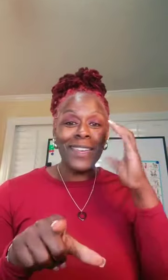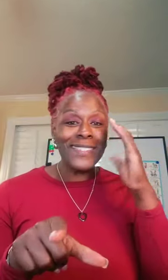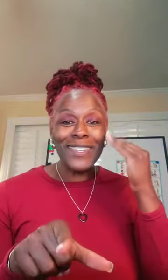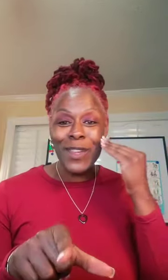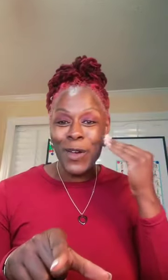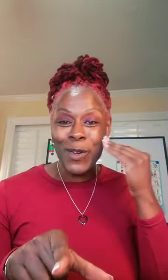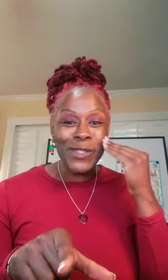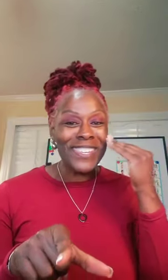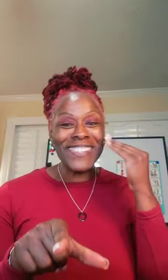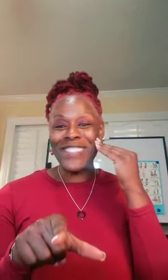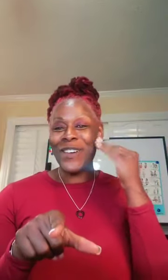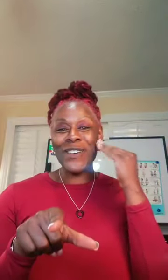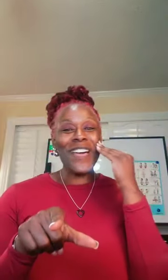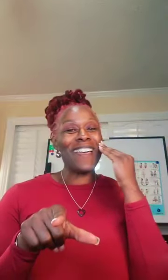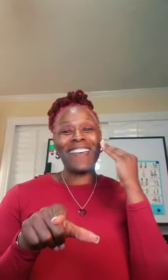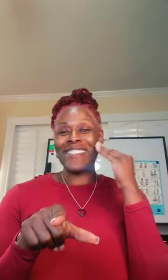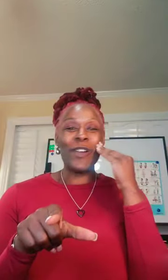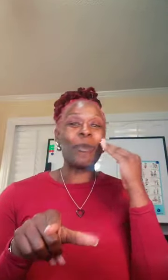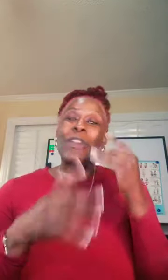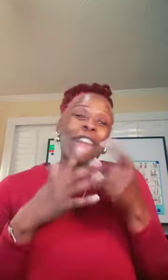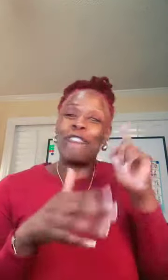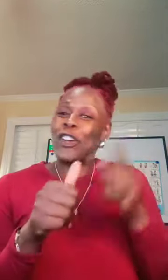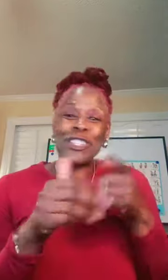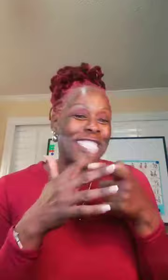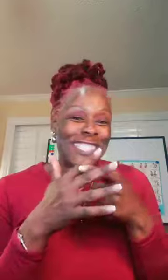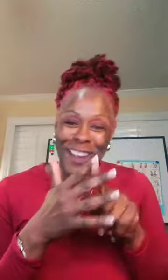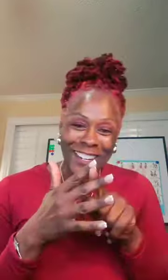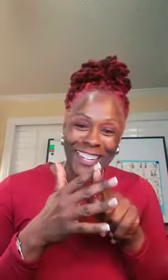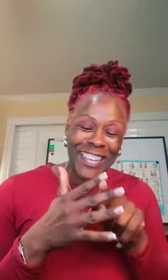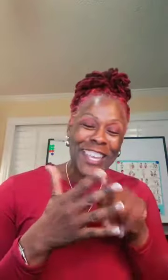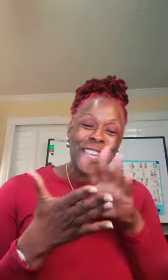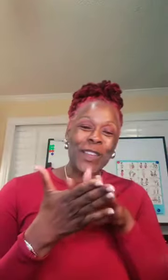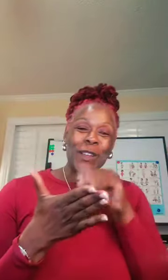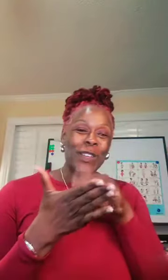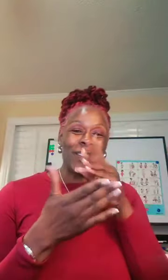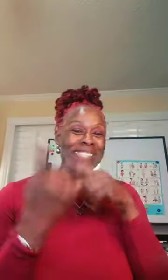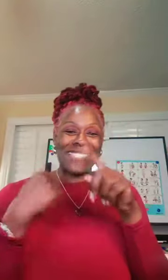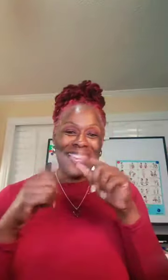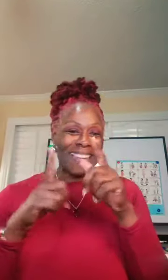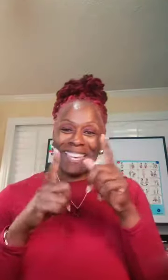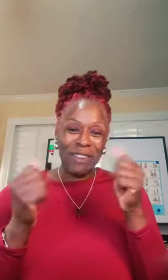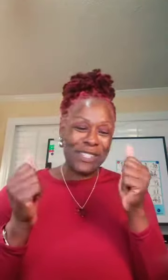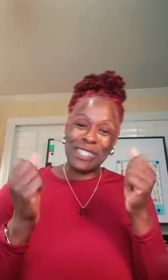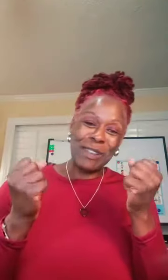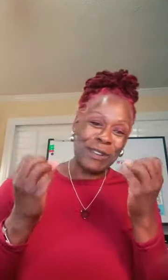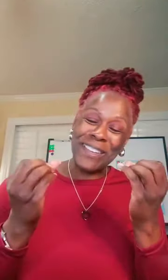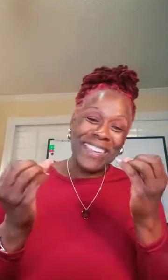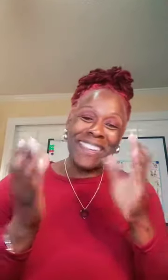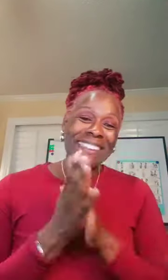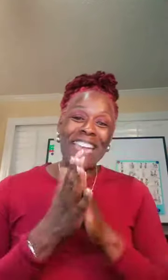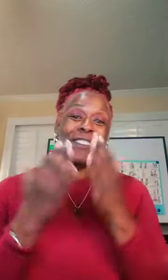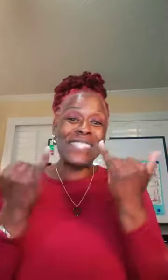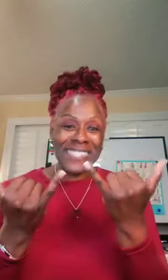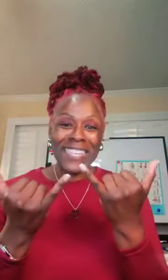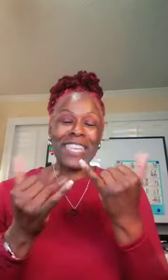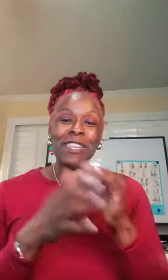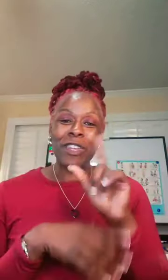cousin knows, he's known me when I first started, learning sign language. So, and now to see,